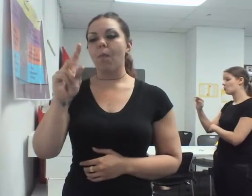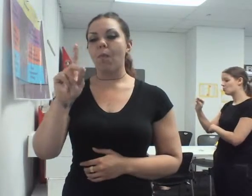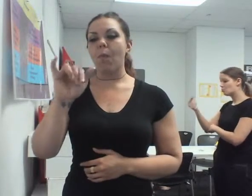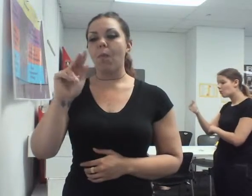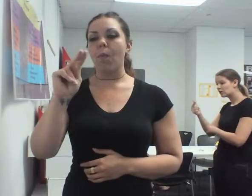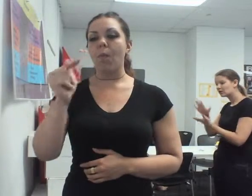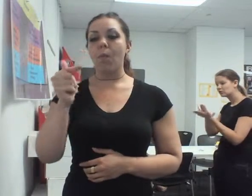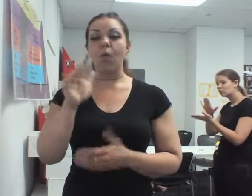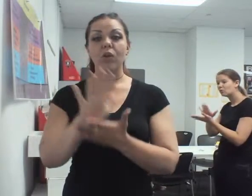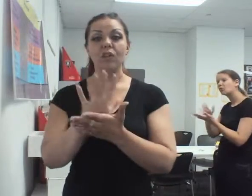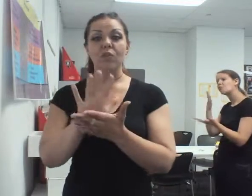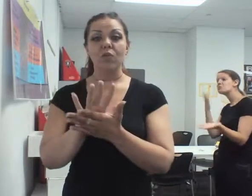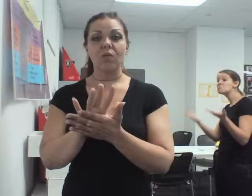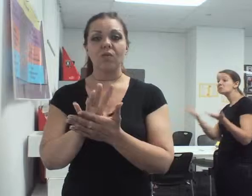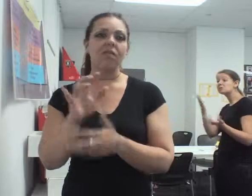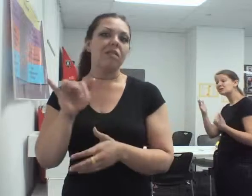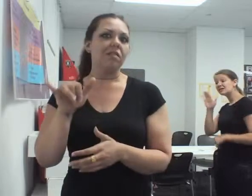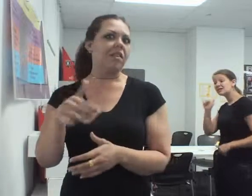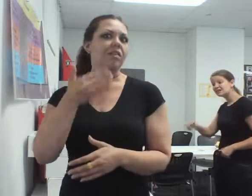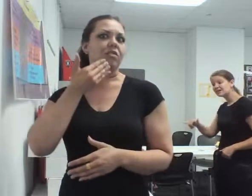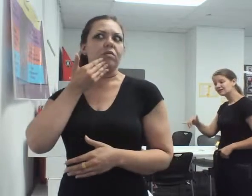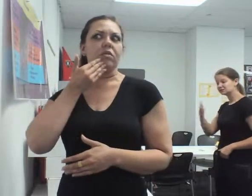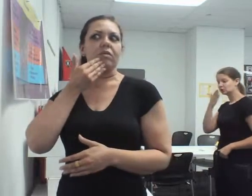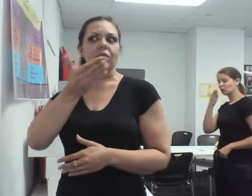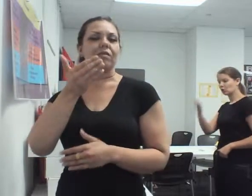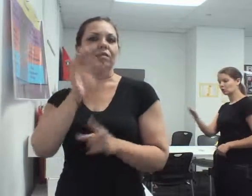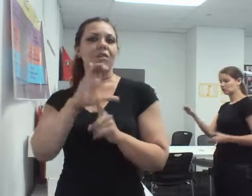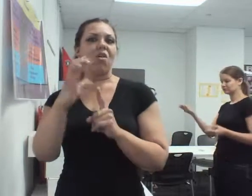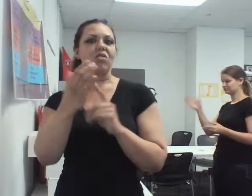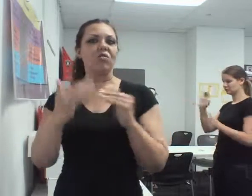that might be a really good cultural mediation. So the deaf person does